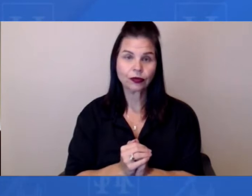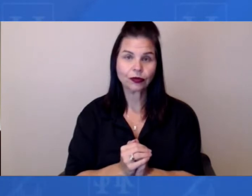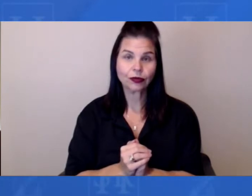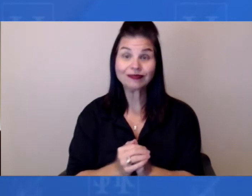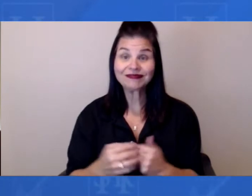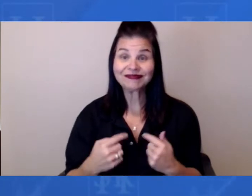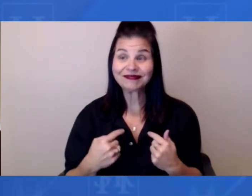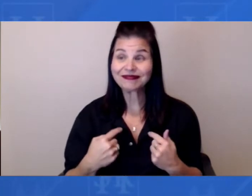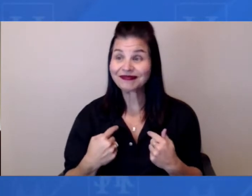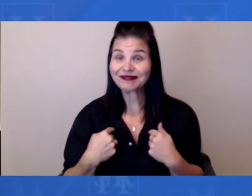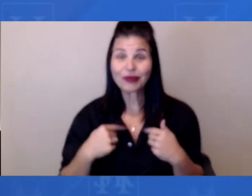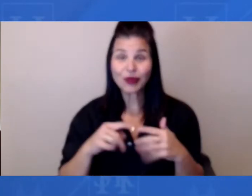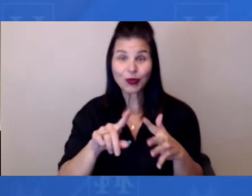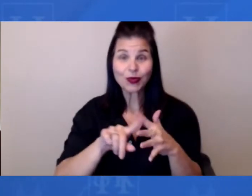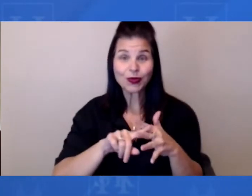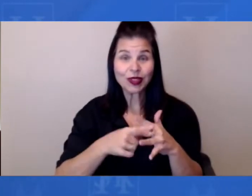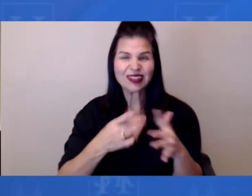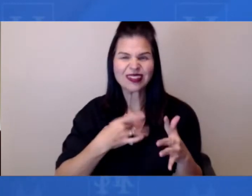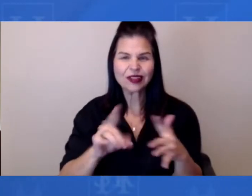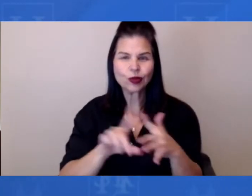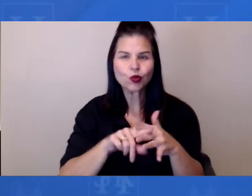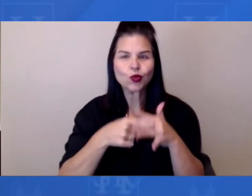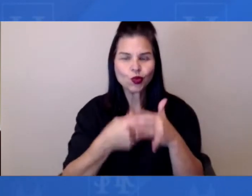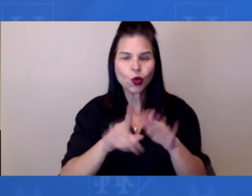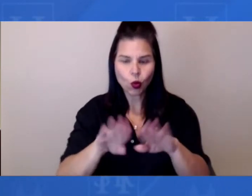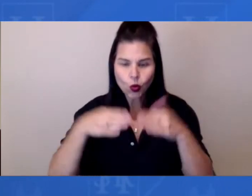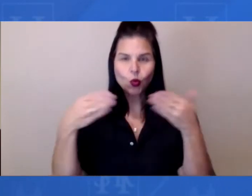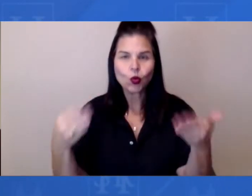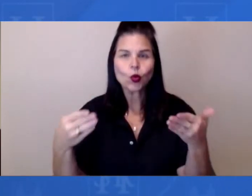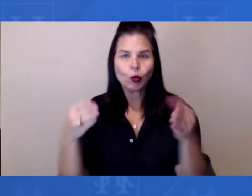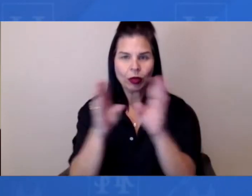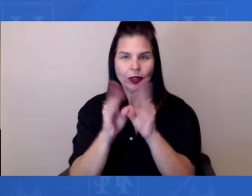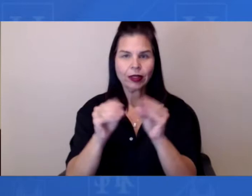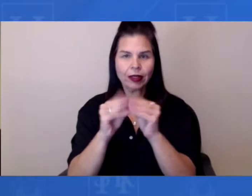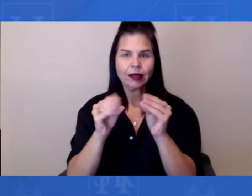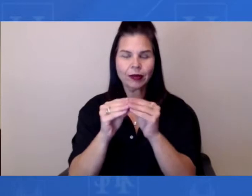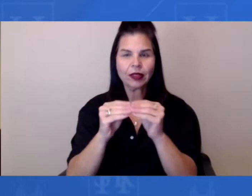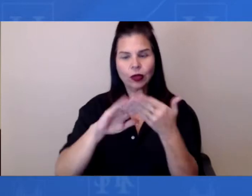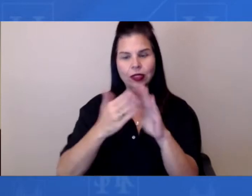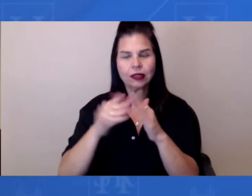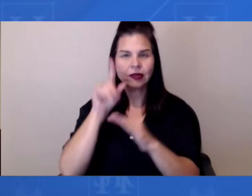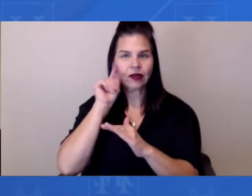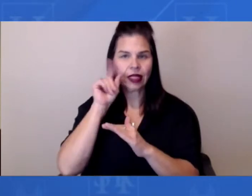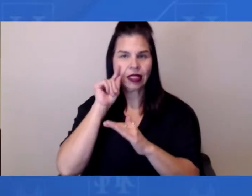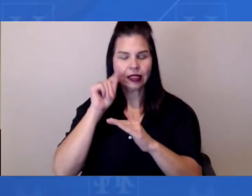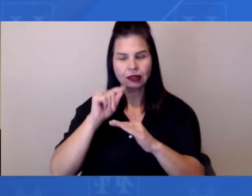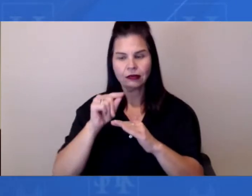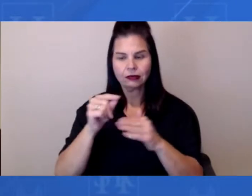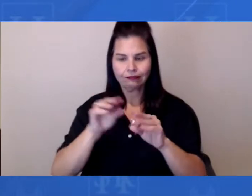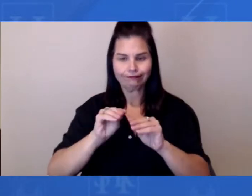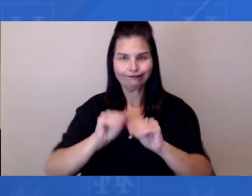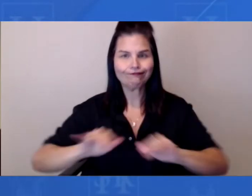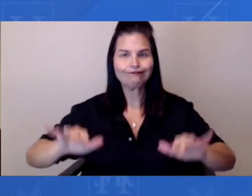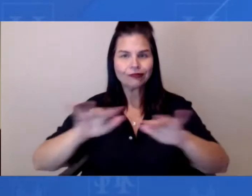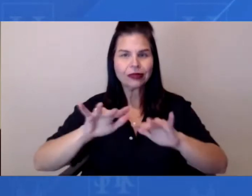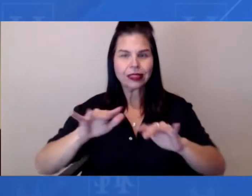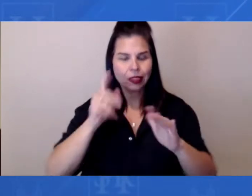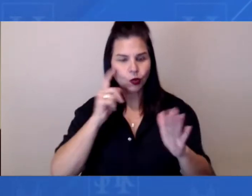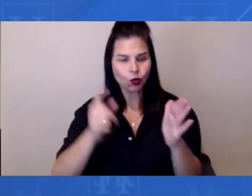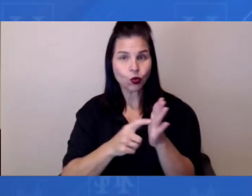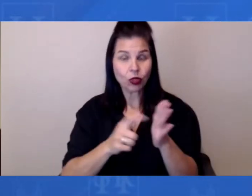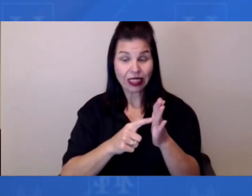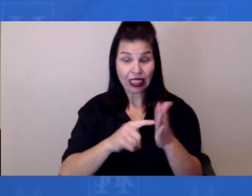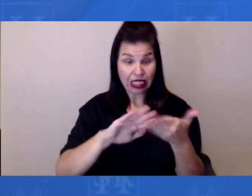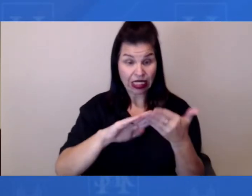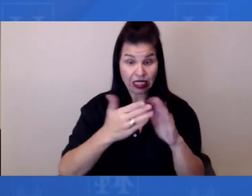I would like to open our meeting with the City of Hamilton Land Acknowledgement. The City of Hamilton is